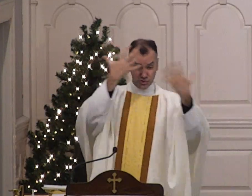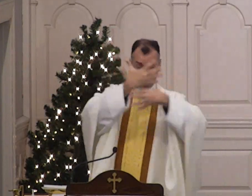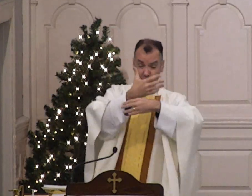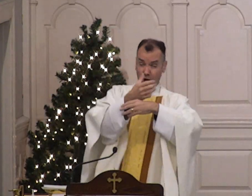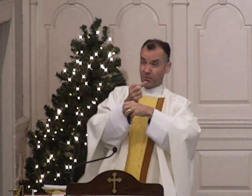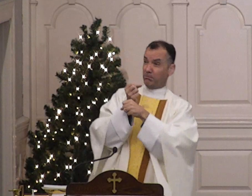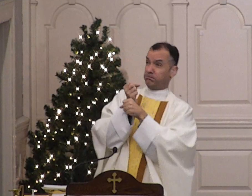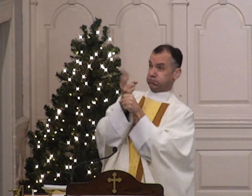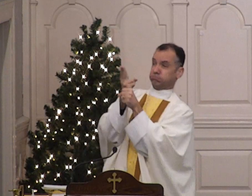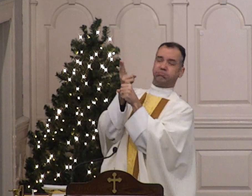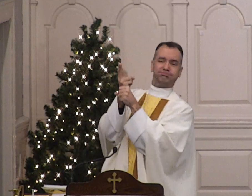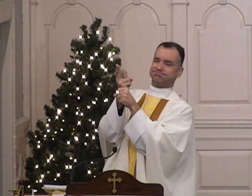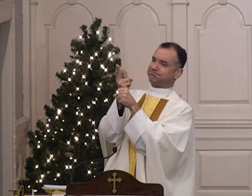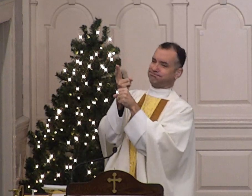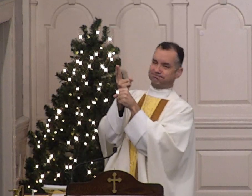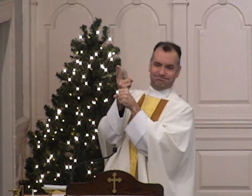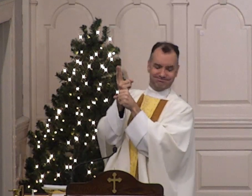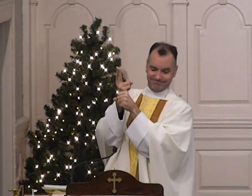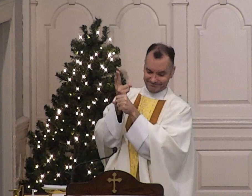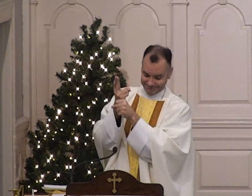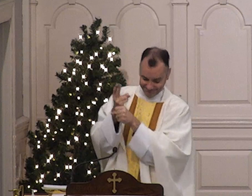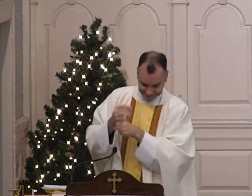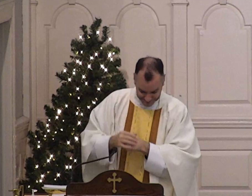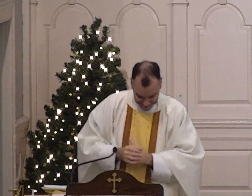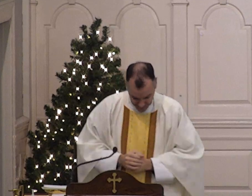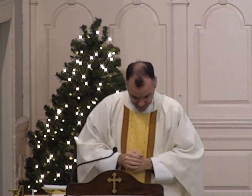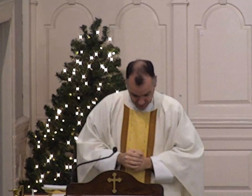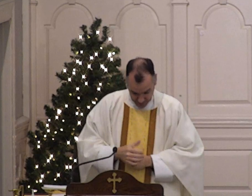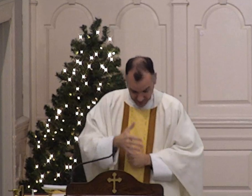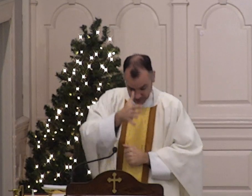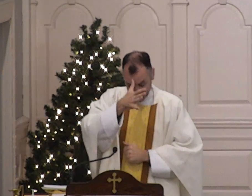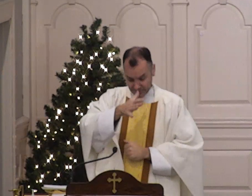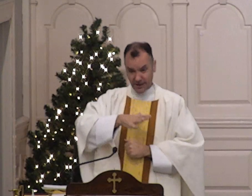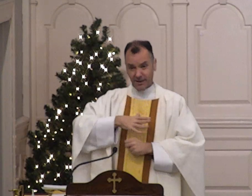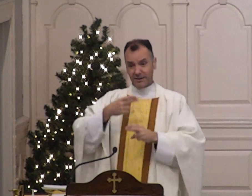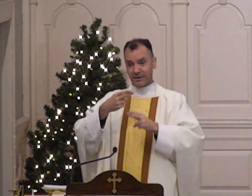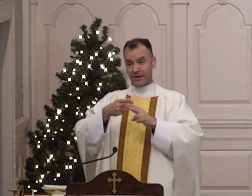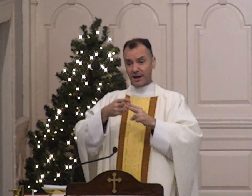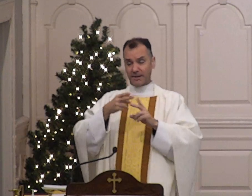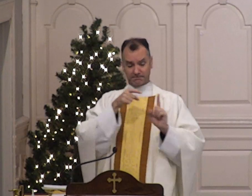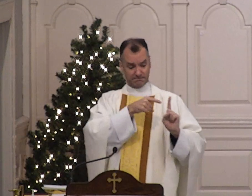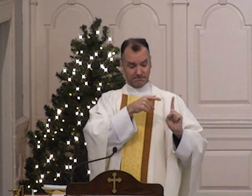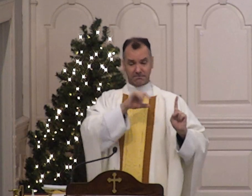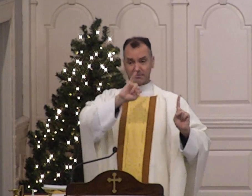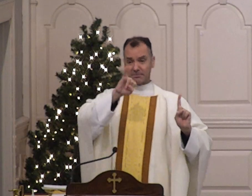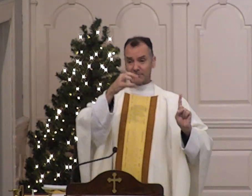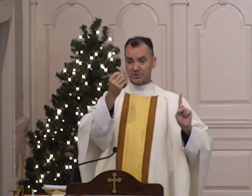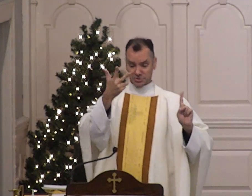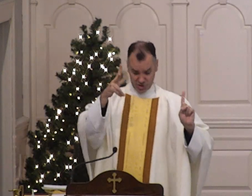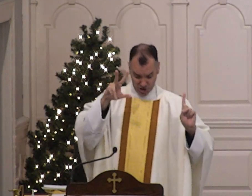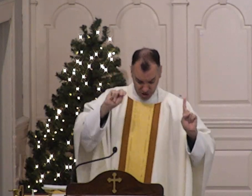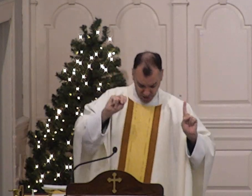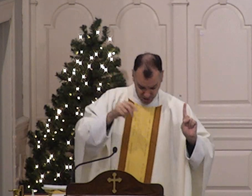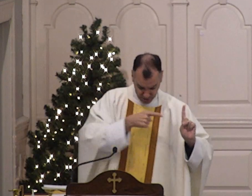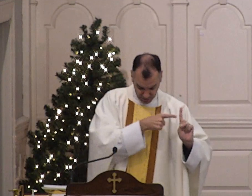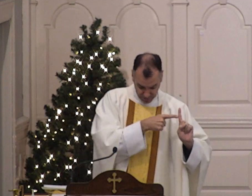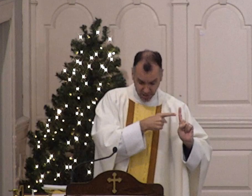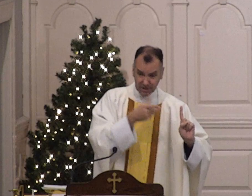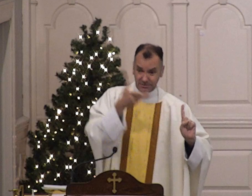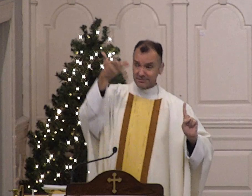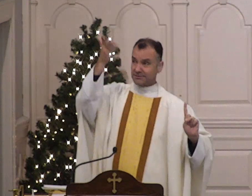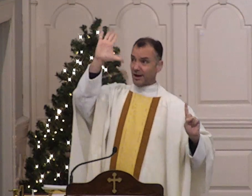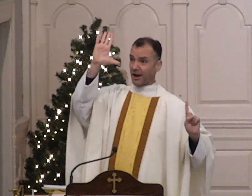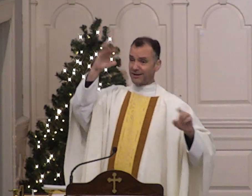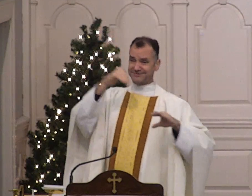And the darkness has not overcome it. A man named John